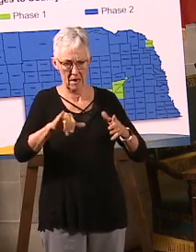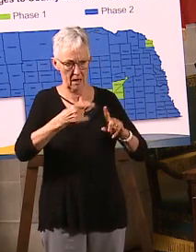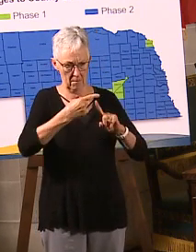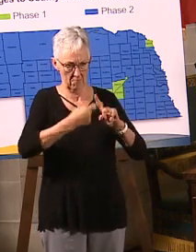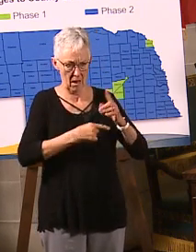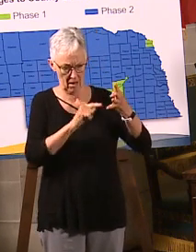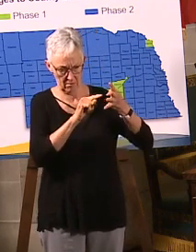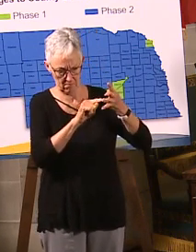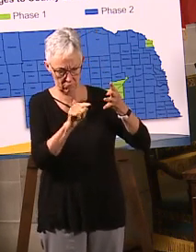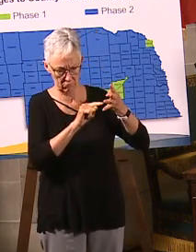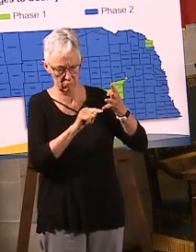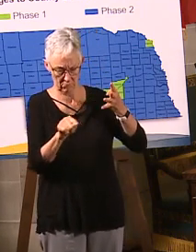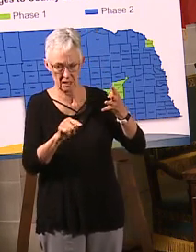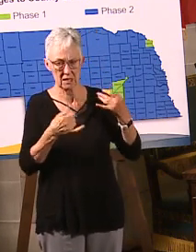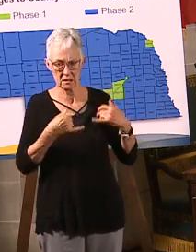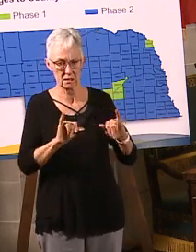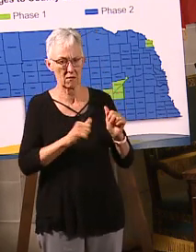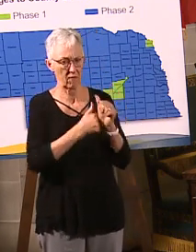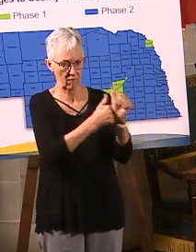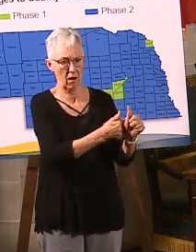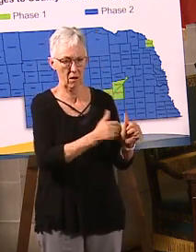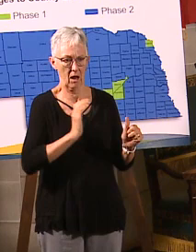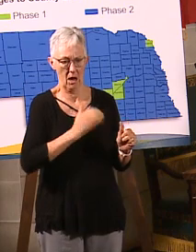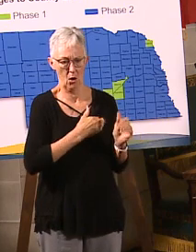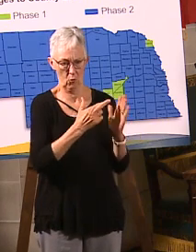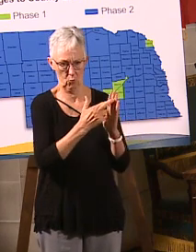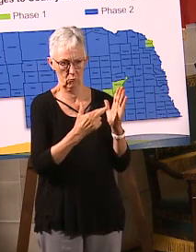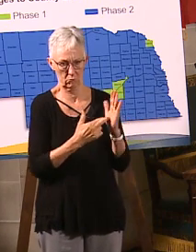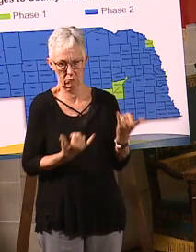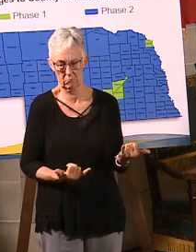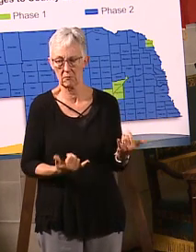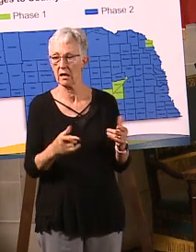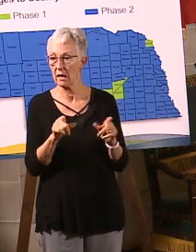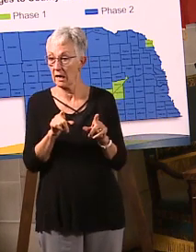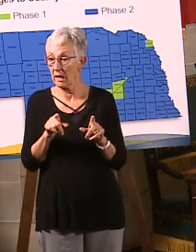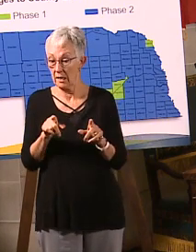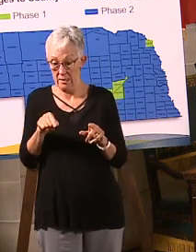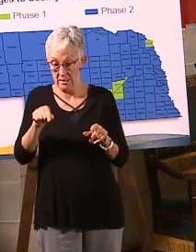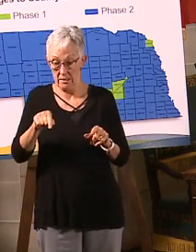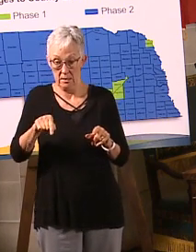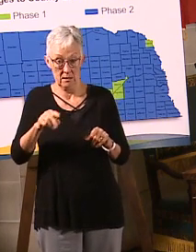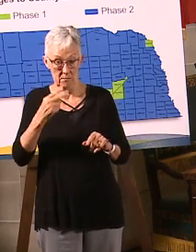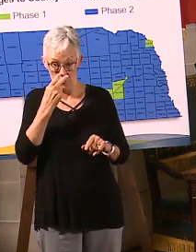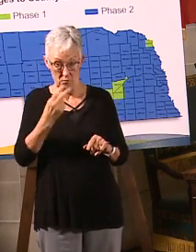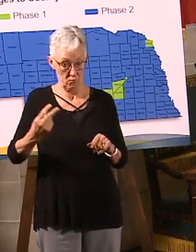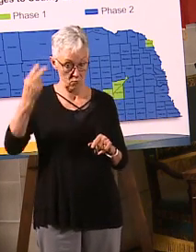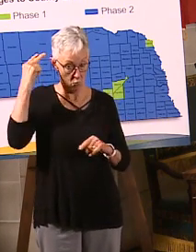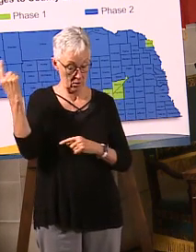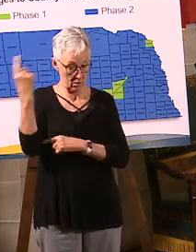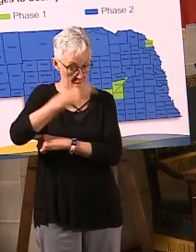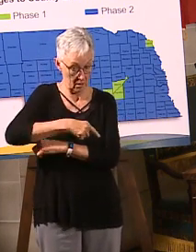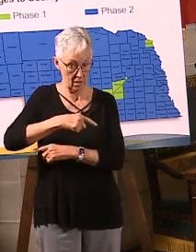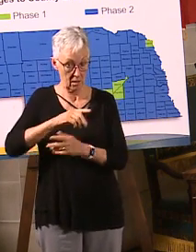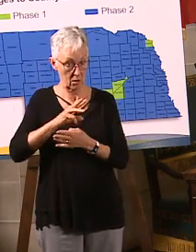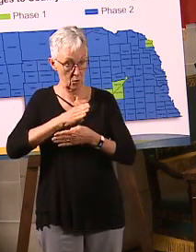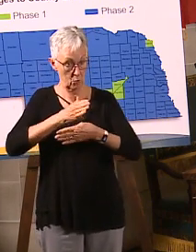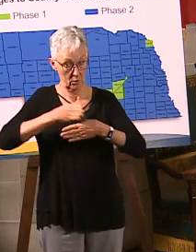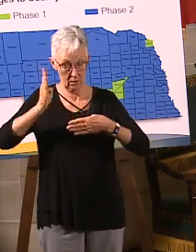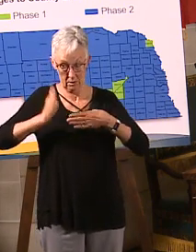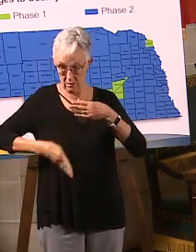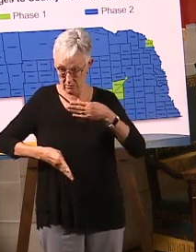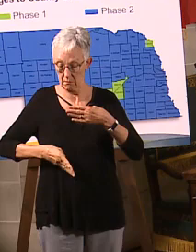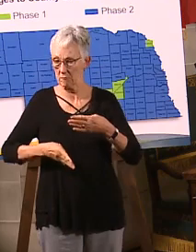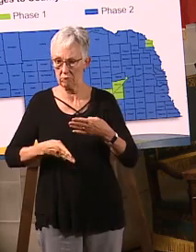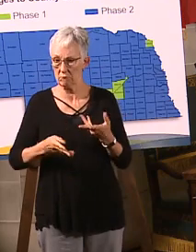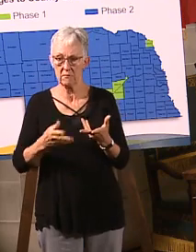we had before are still in effect. So for example, for the Memorial Day weekend, 10-person rule is still in effect, so please, best